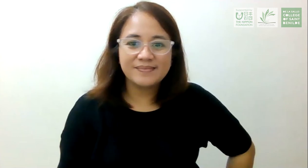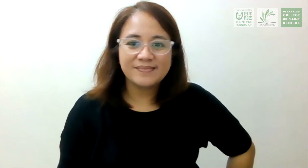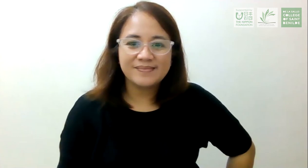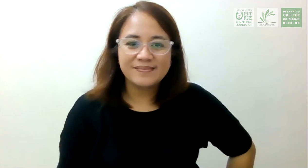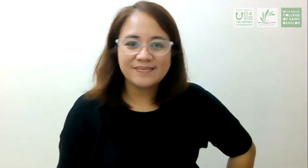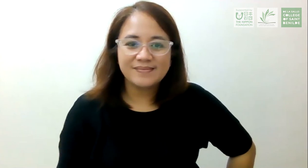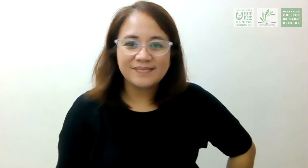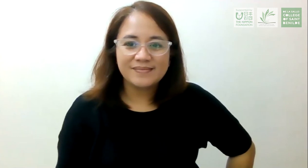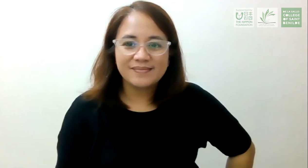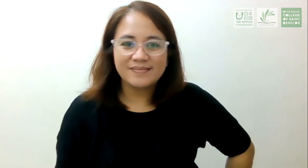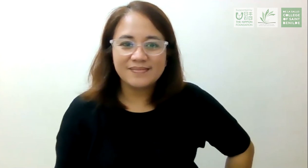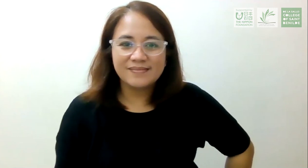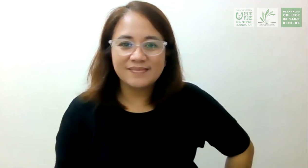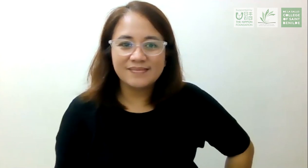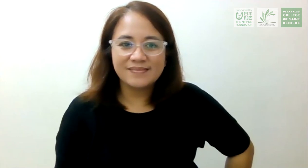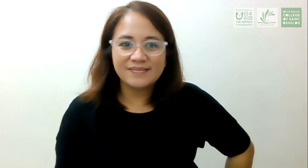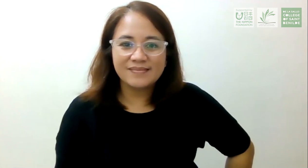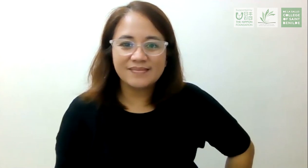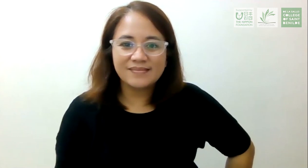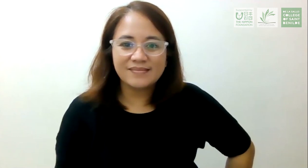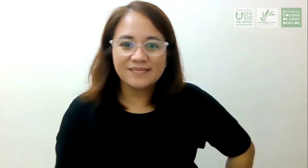Patrick's saying move to Monday.